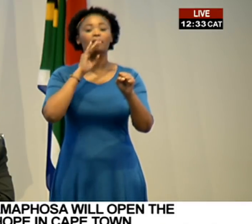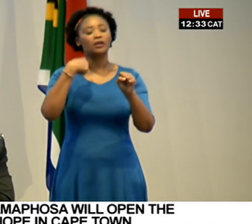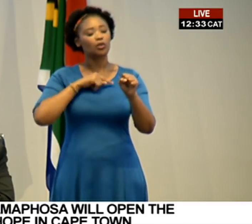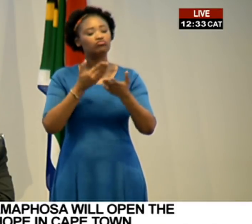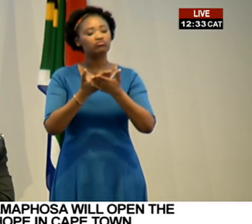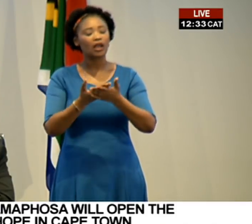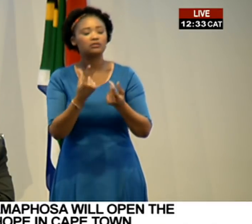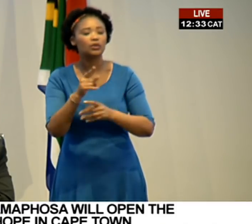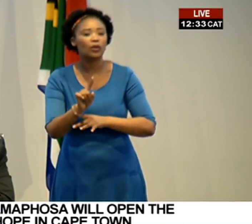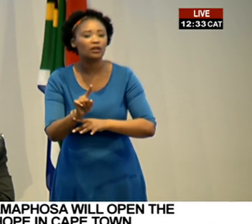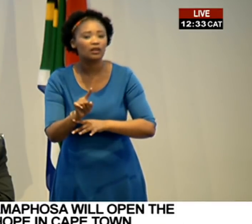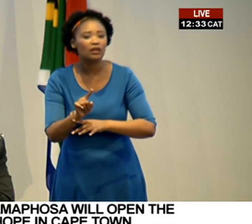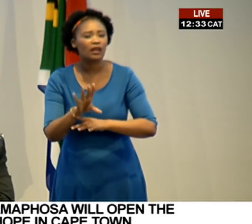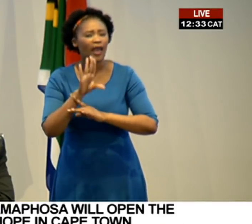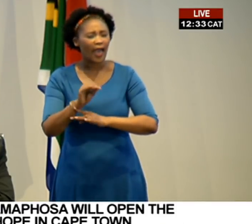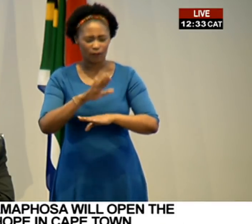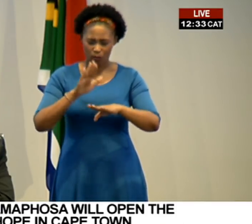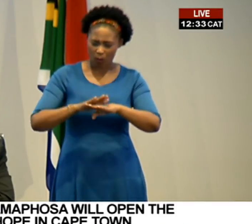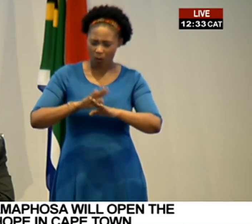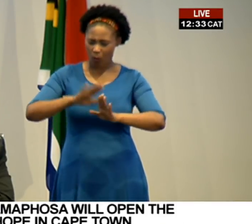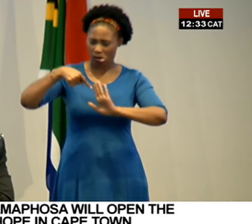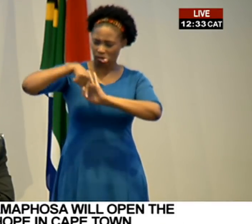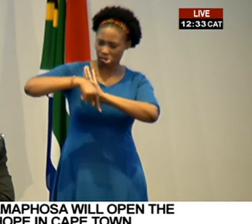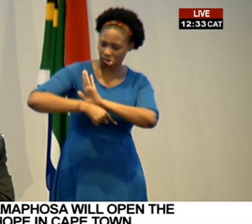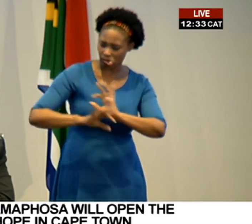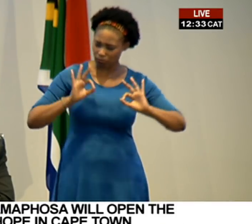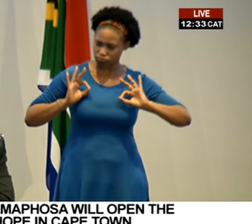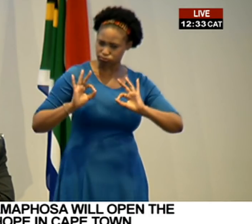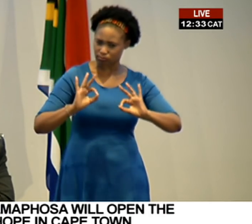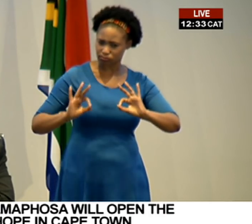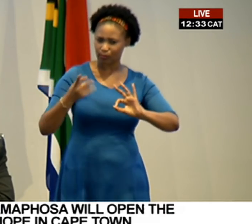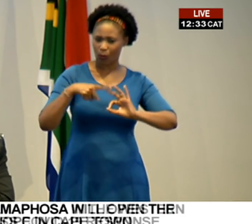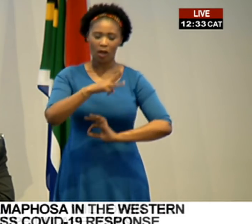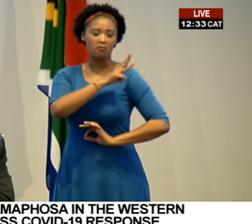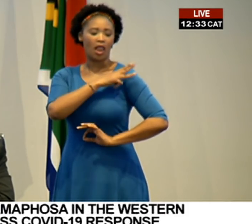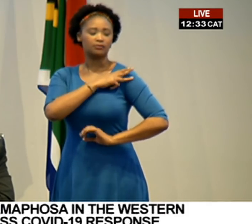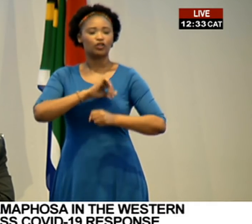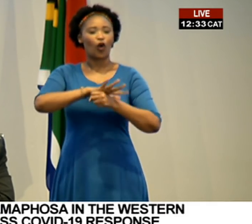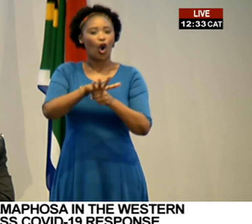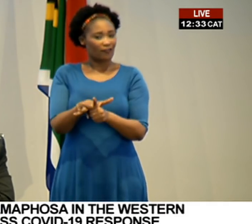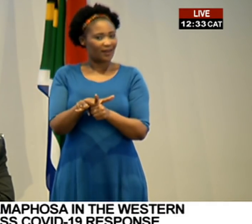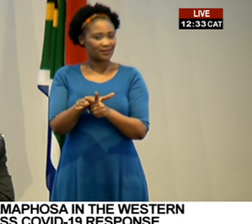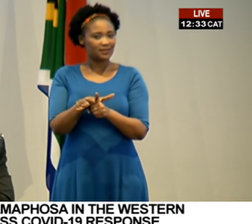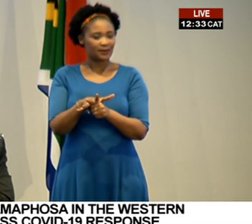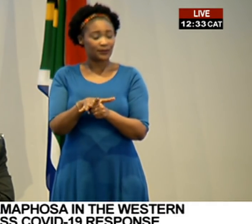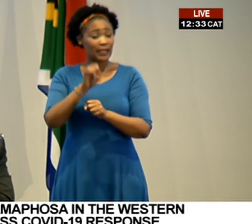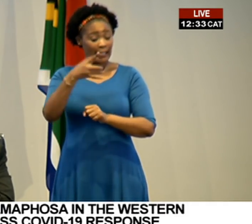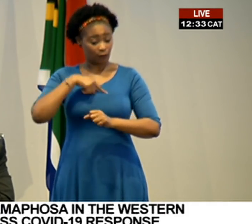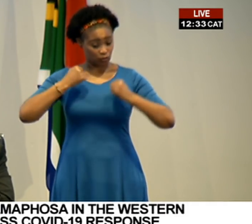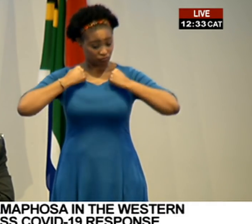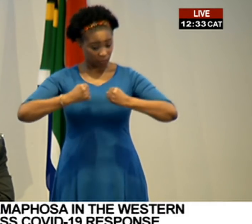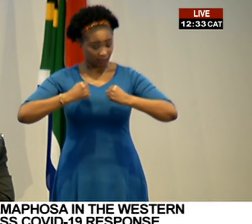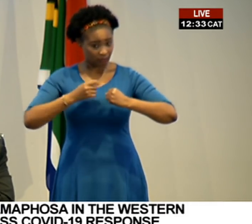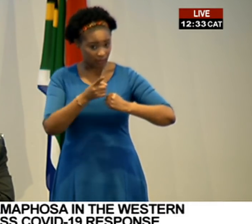to have a much more effective management of COVID-19. And if we